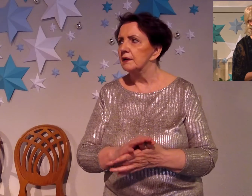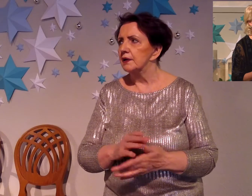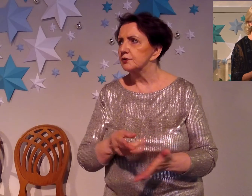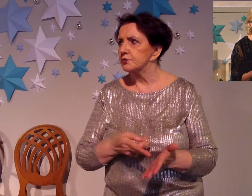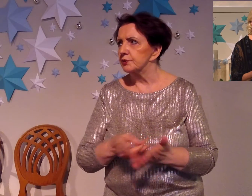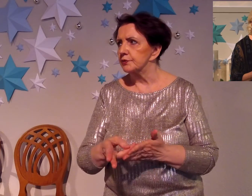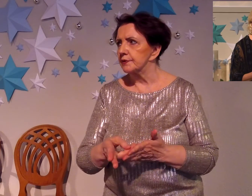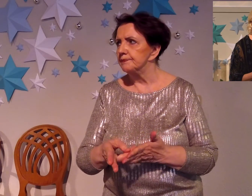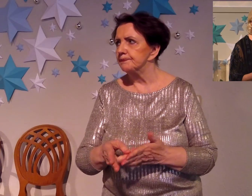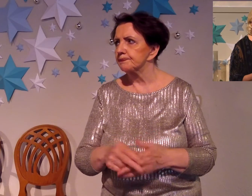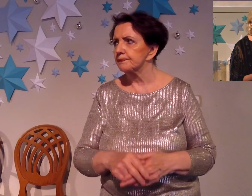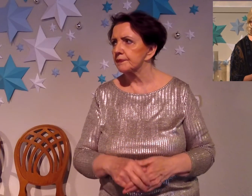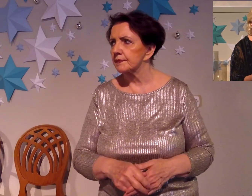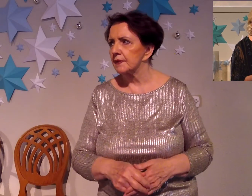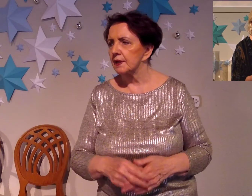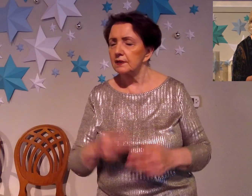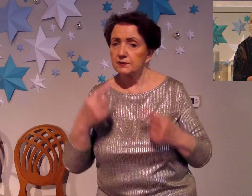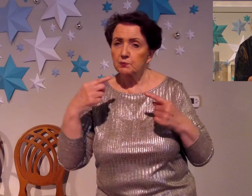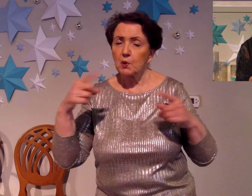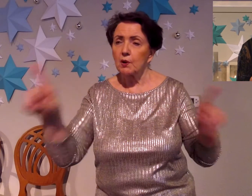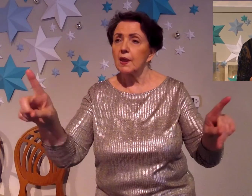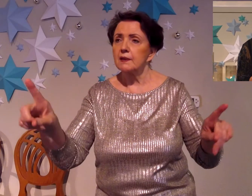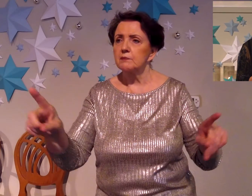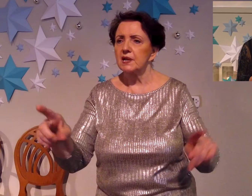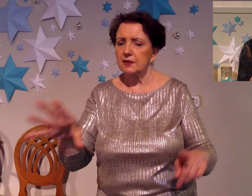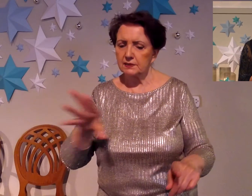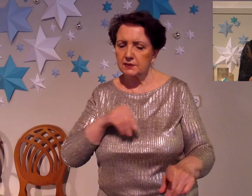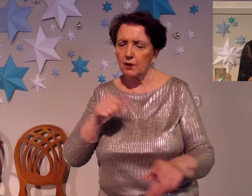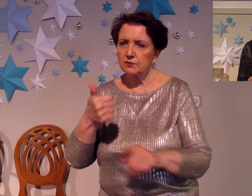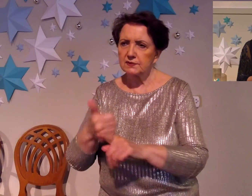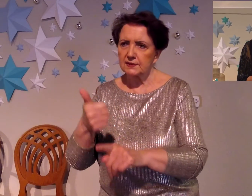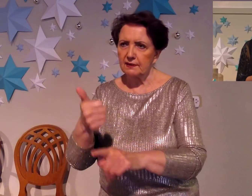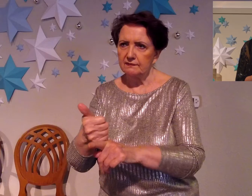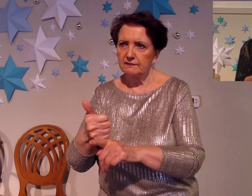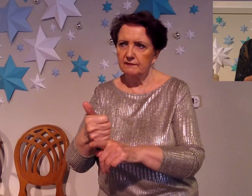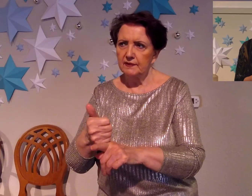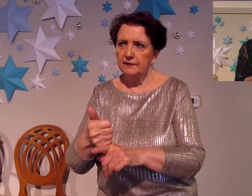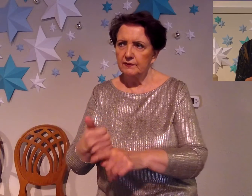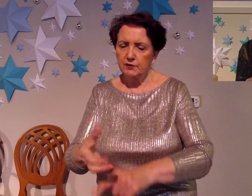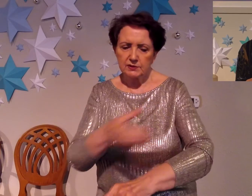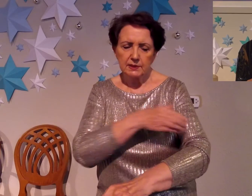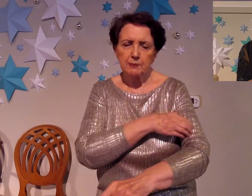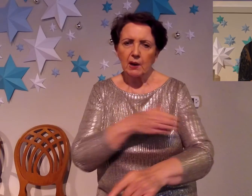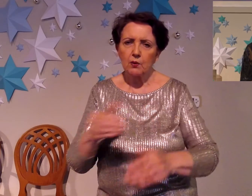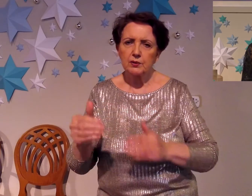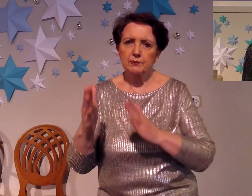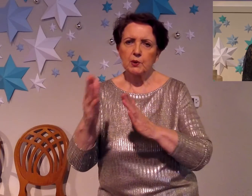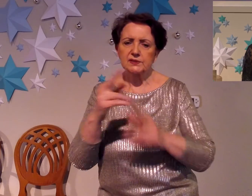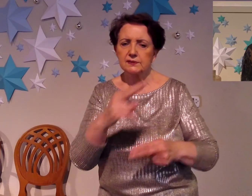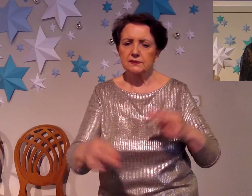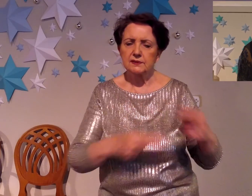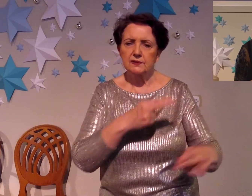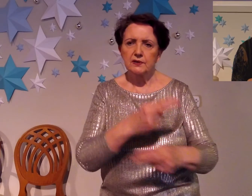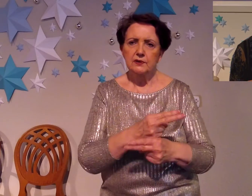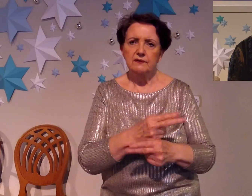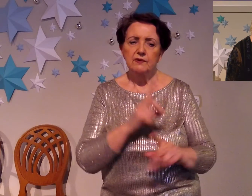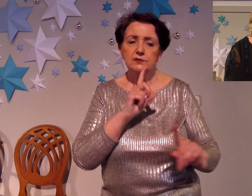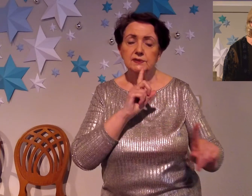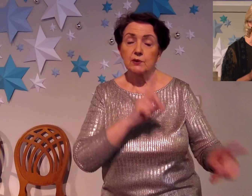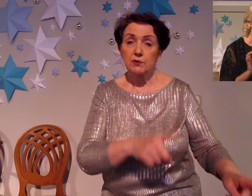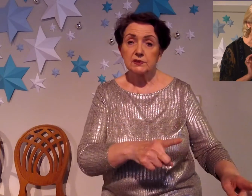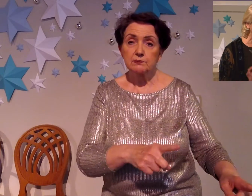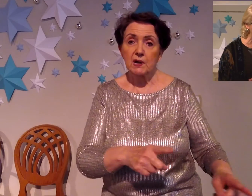forever proclaiming its own being. There is a power and a presence in the universe which responds to us